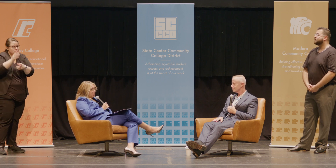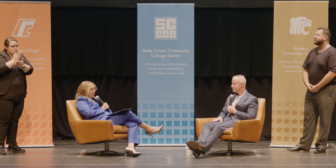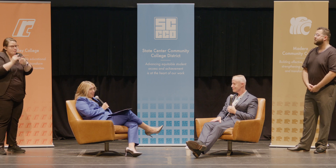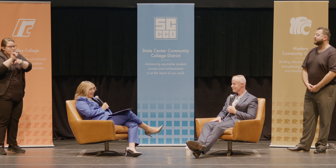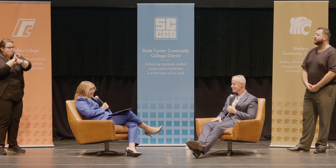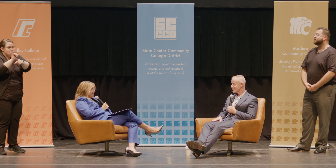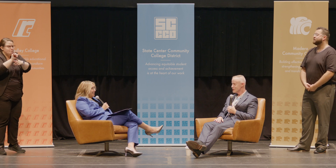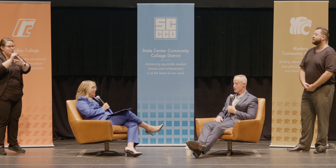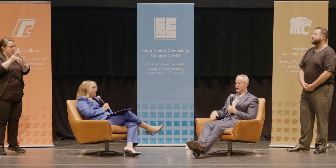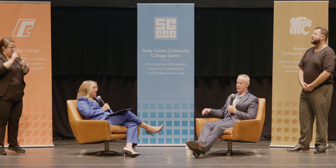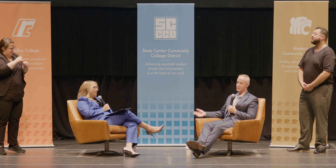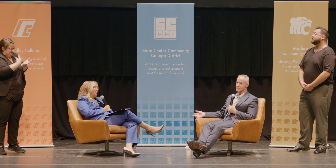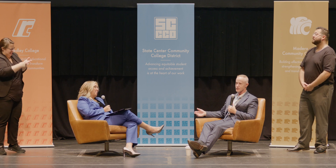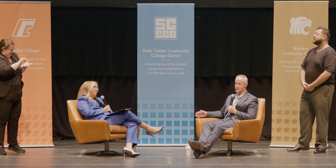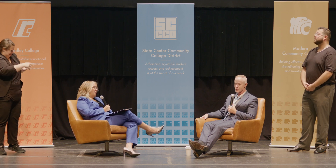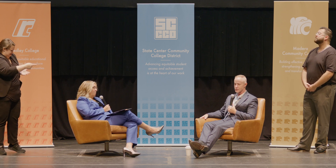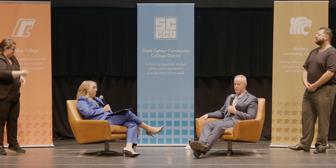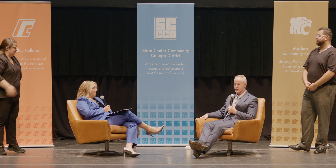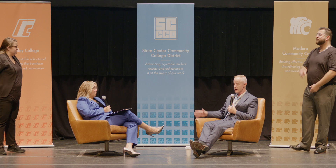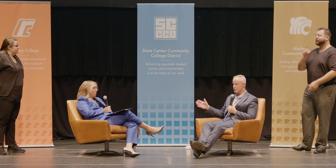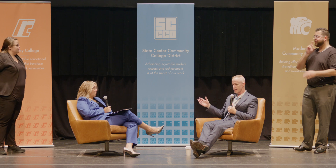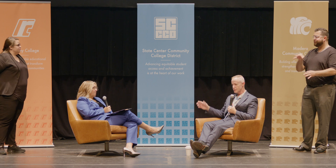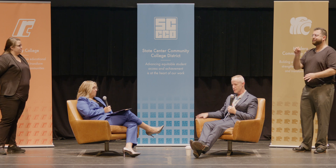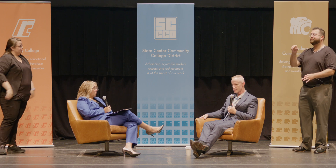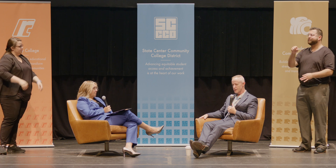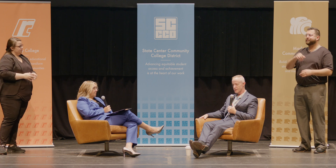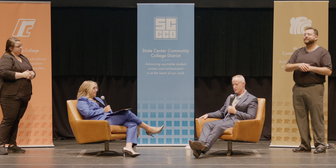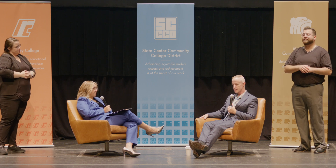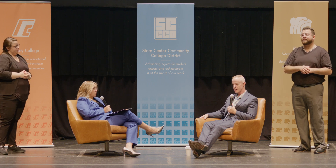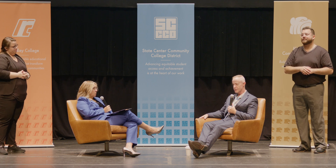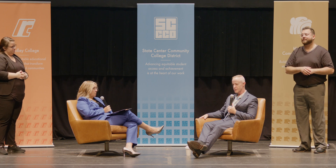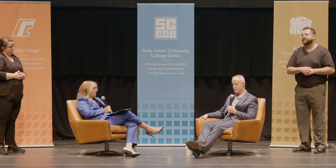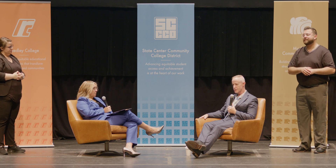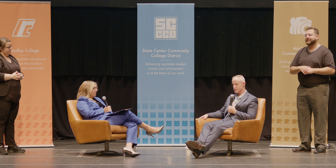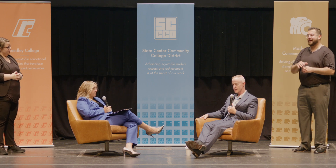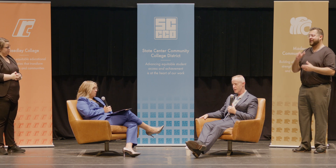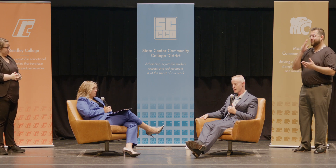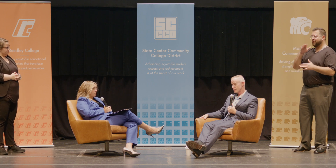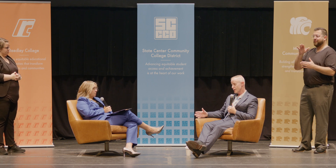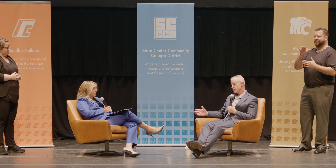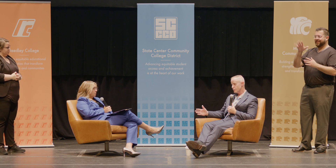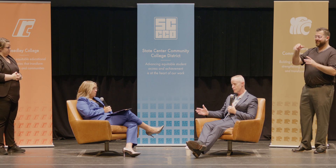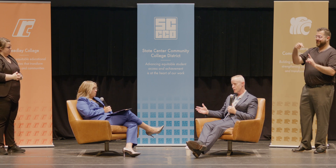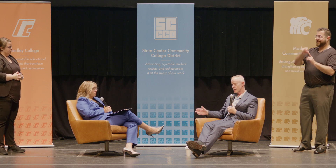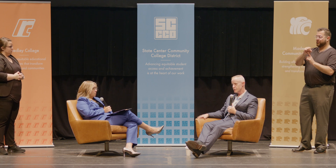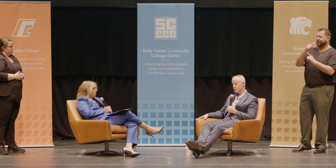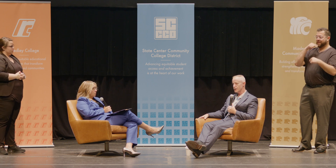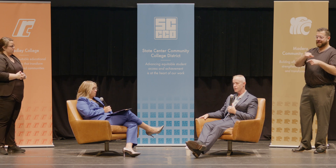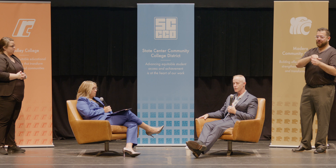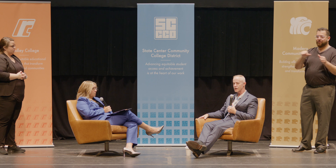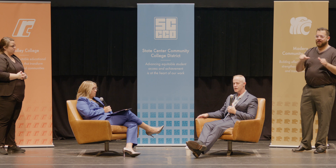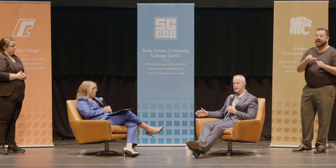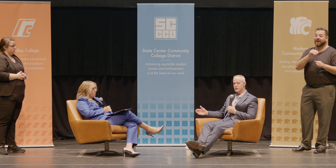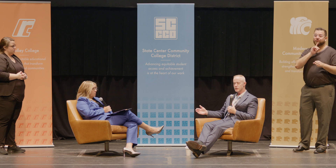talk a little bit about that? Sure, yeah, absolutely. So, yeah, awful scenario for this area, and actually a good part for the